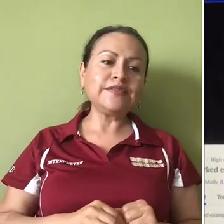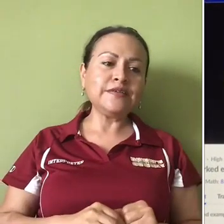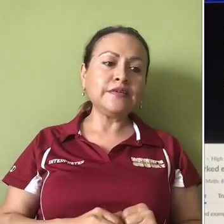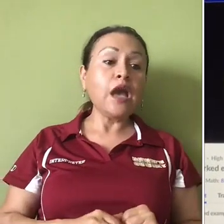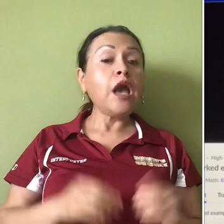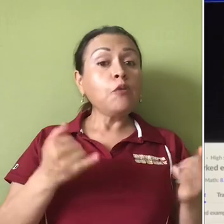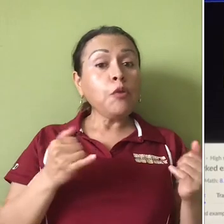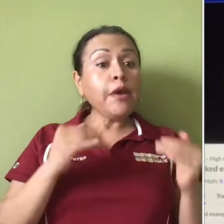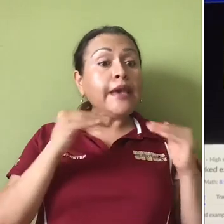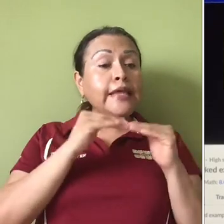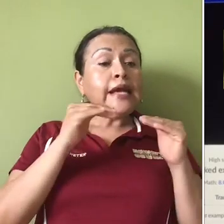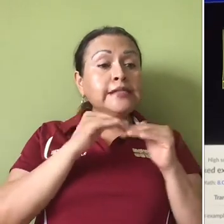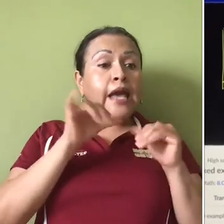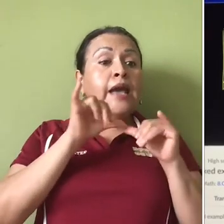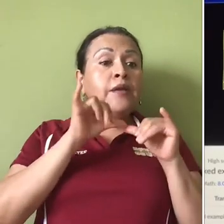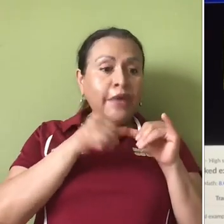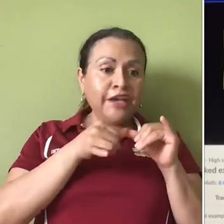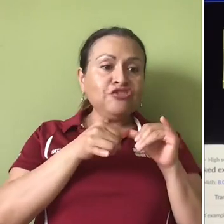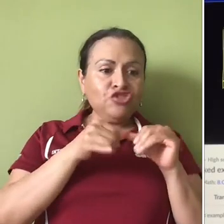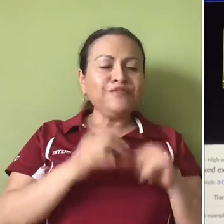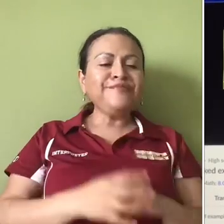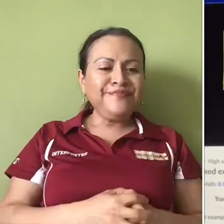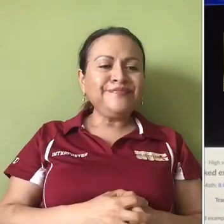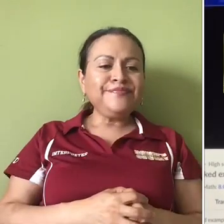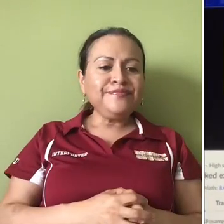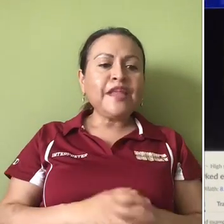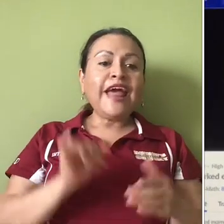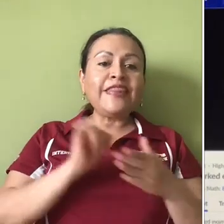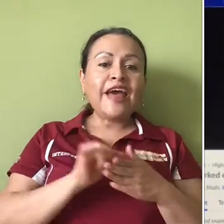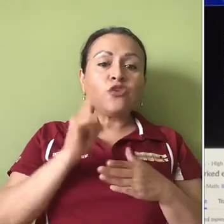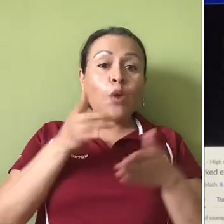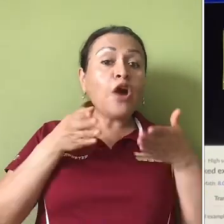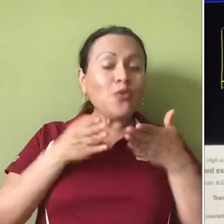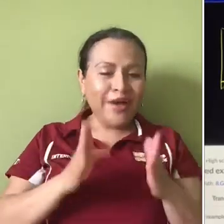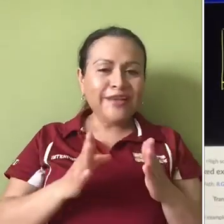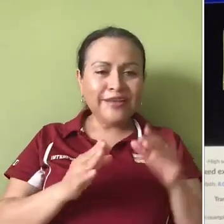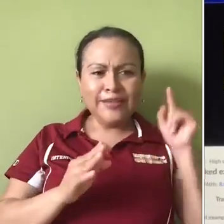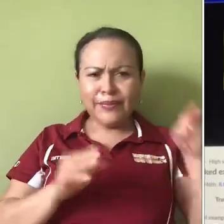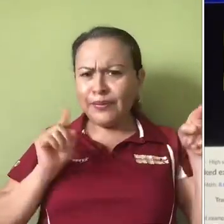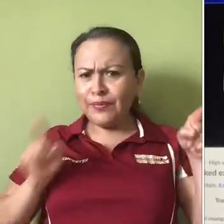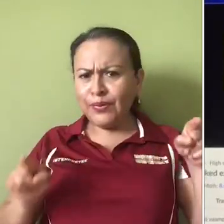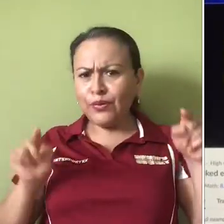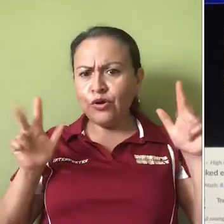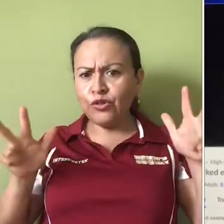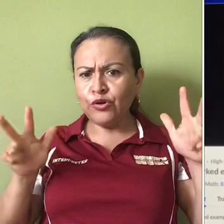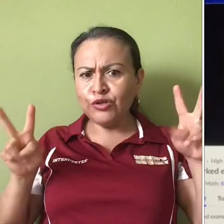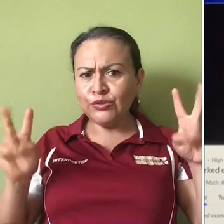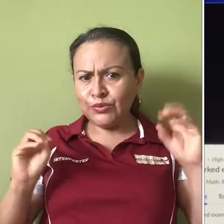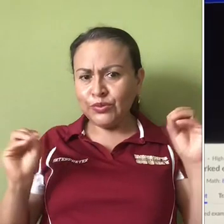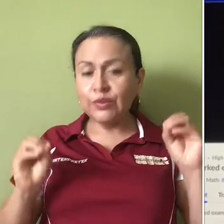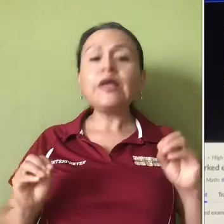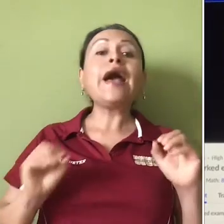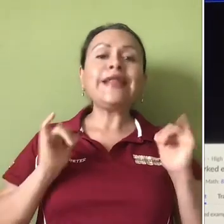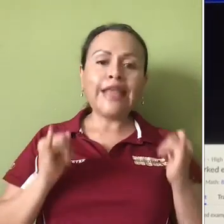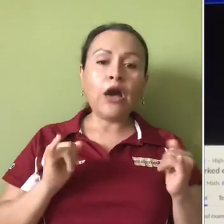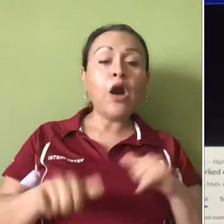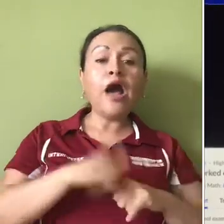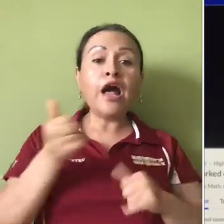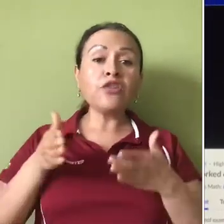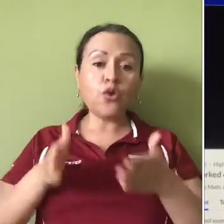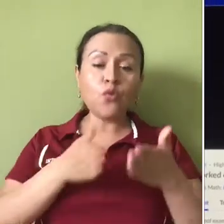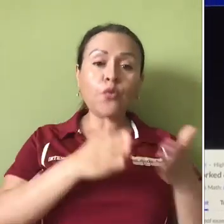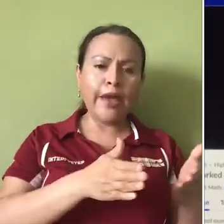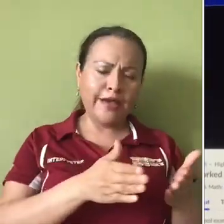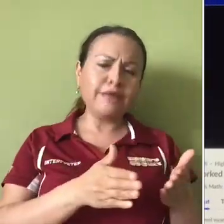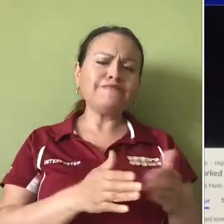going to be the same measure as this angle right over here. That's one way to do the problem. There's other ways that we could have done the problem. We could